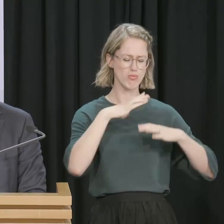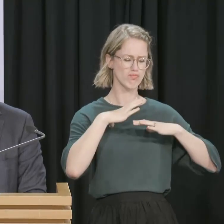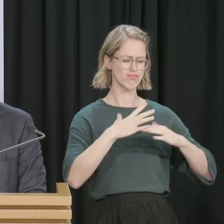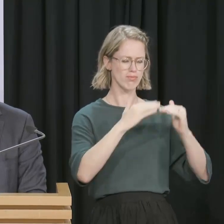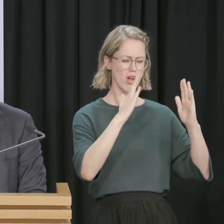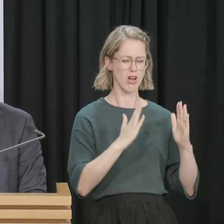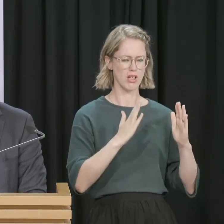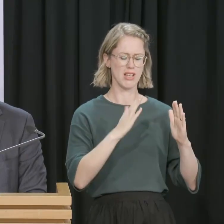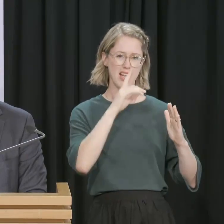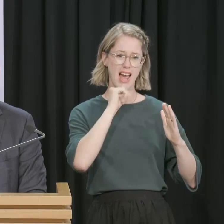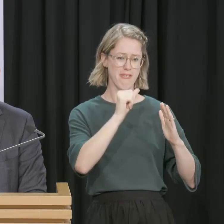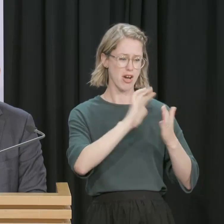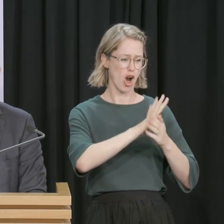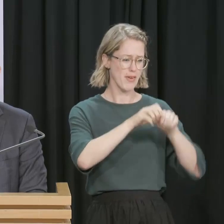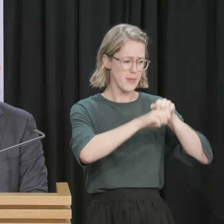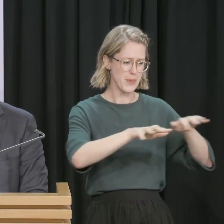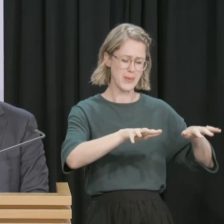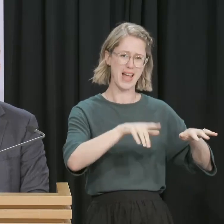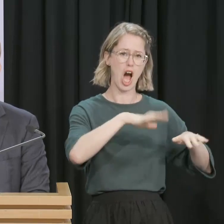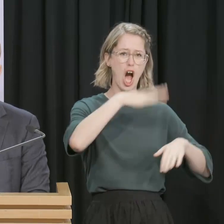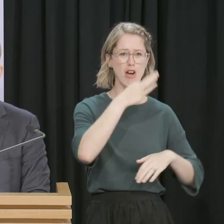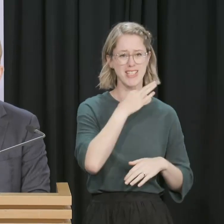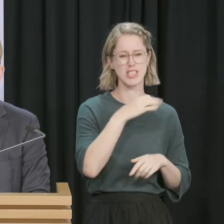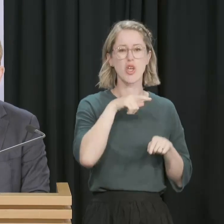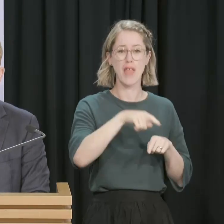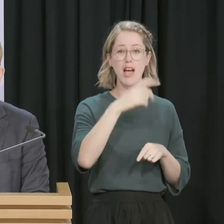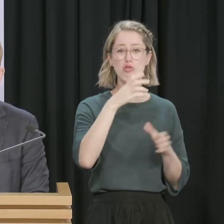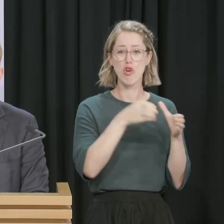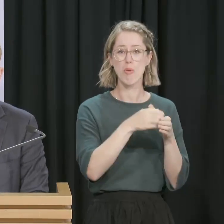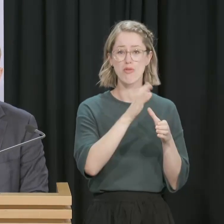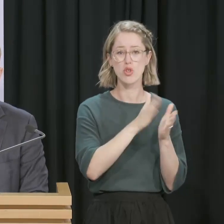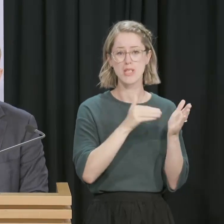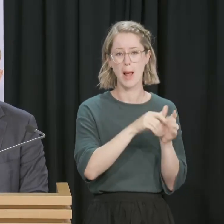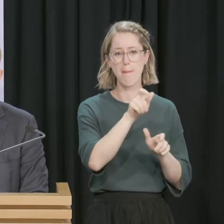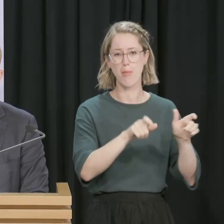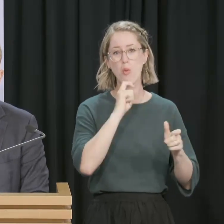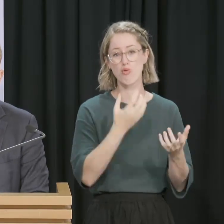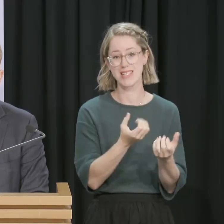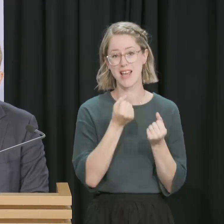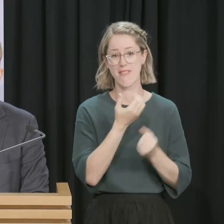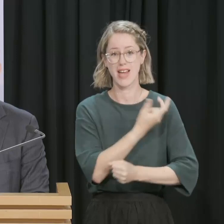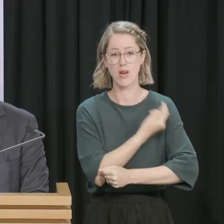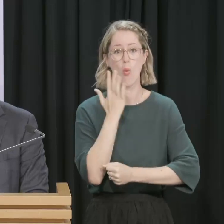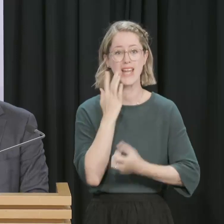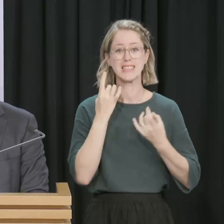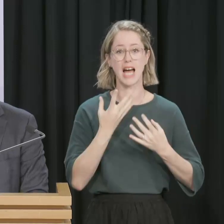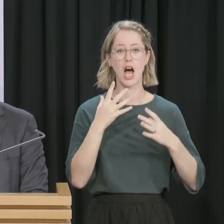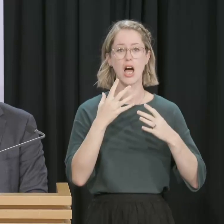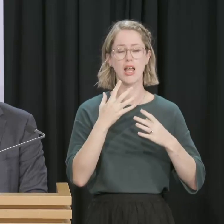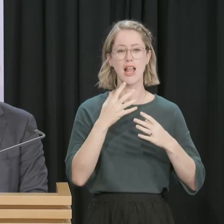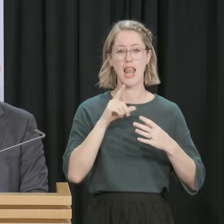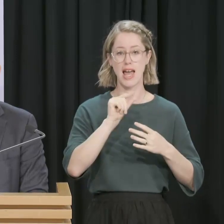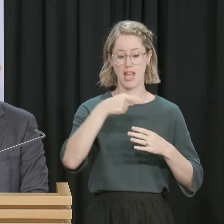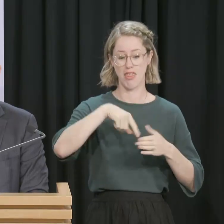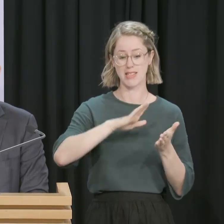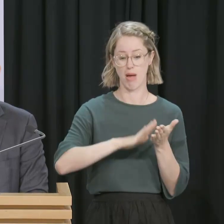and overseas. That's why this group of New Zealanders will start getting vaccinated later this month. Then all older New Zealanders